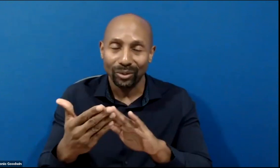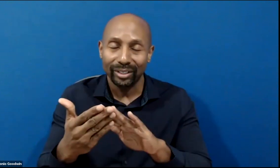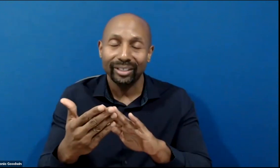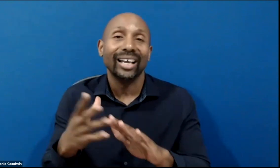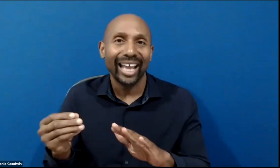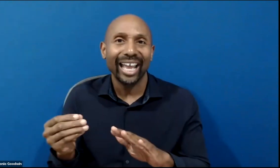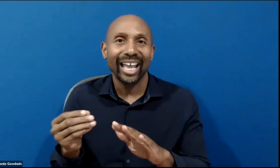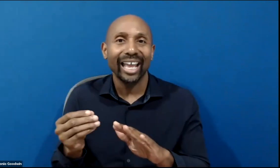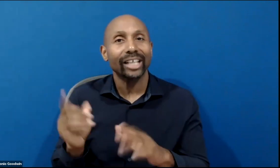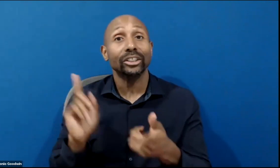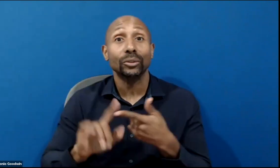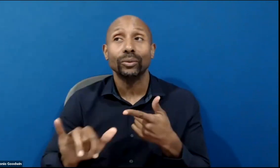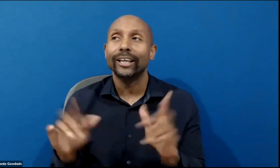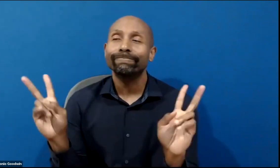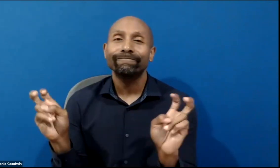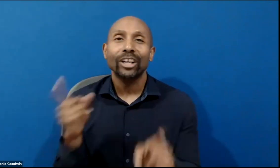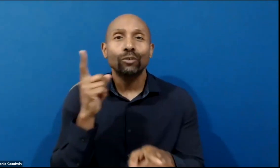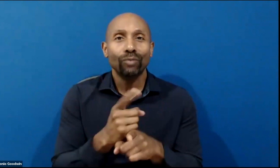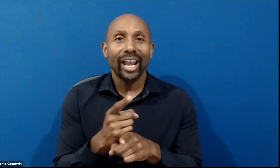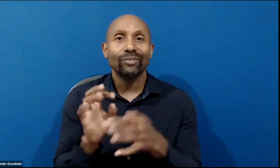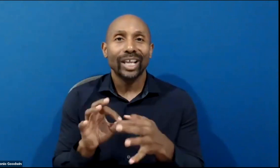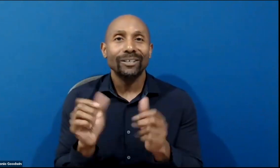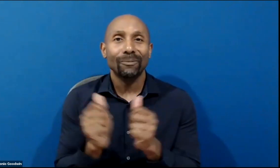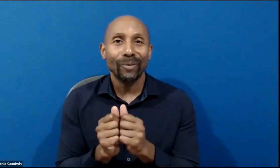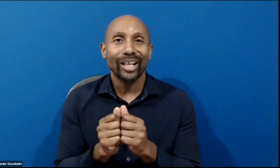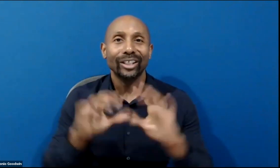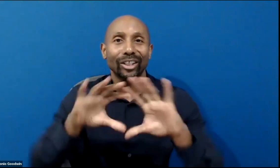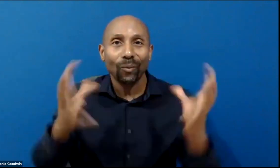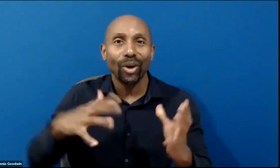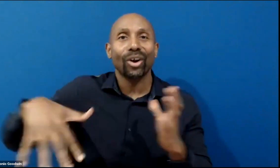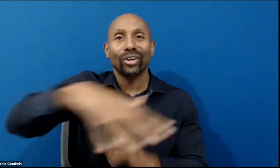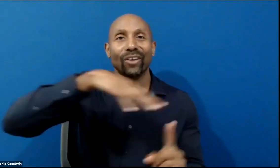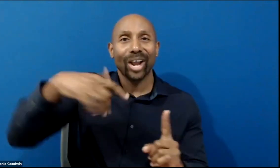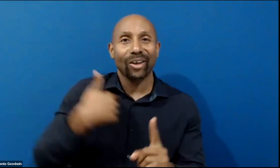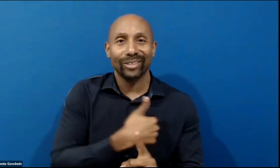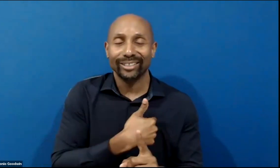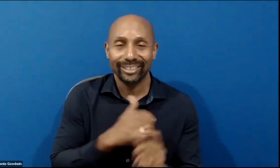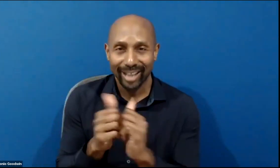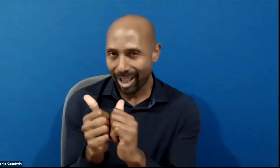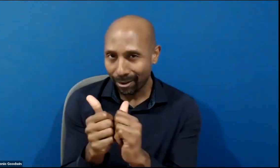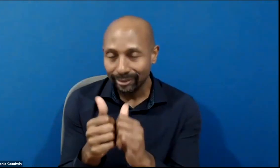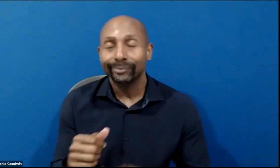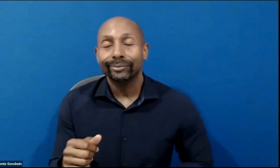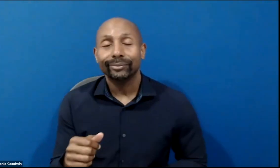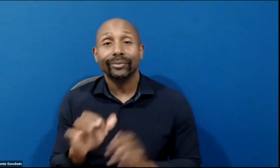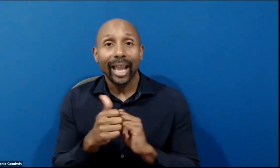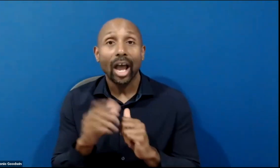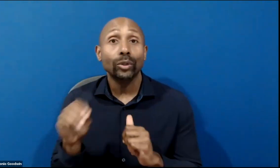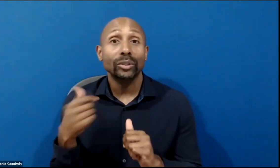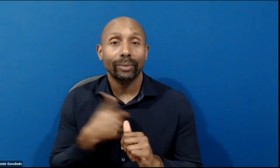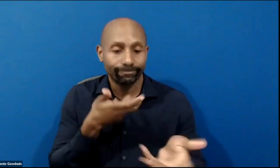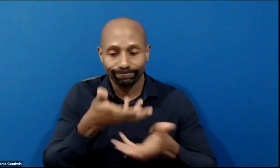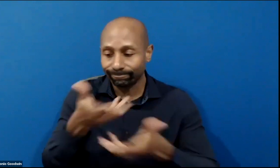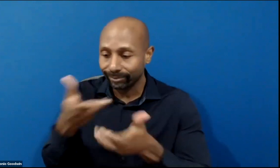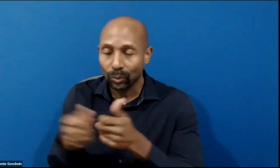right relationship with the world around us, right? How are we interacting with one another